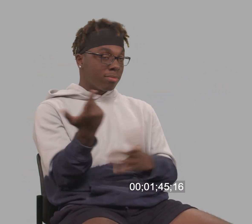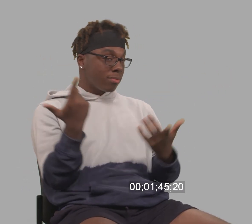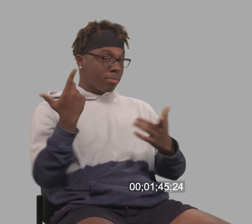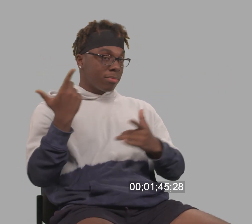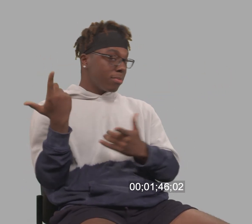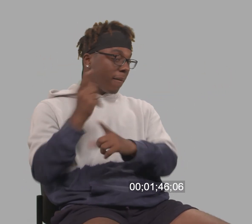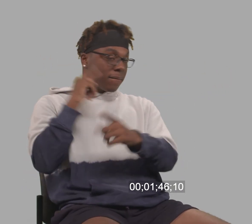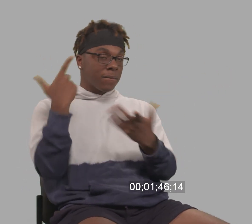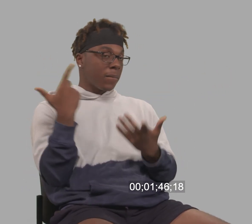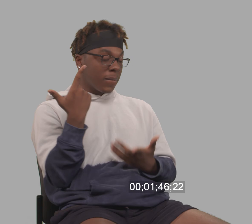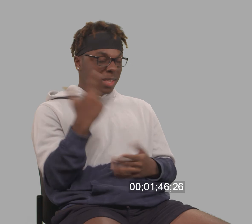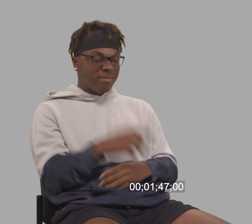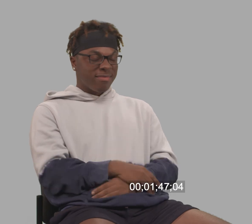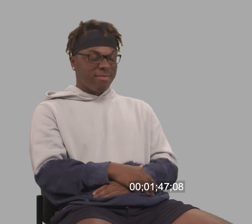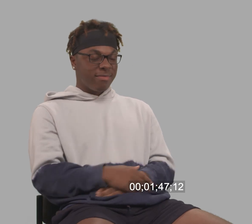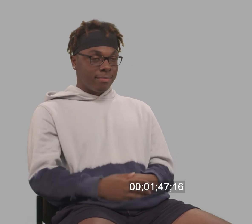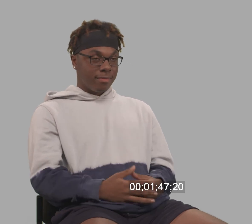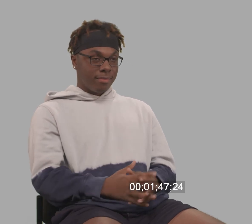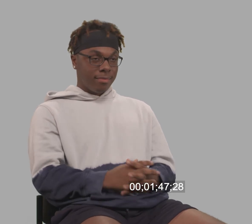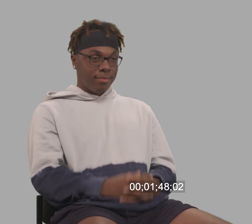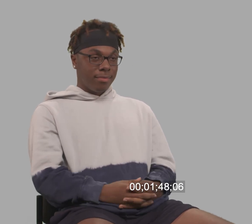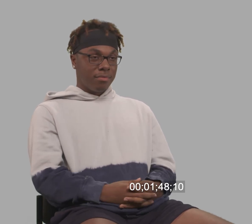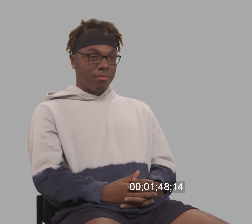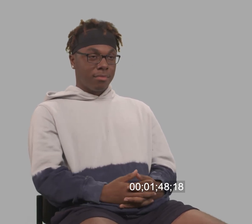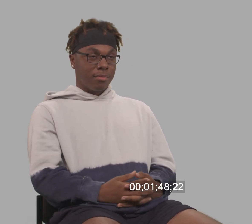And I'm happy to be a part of it. It's nice to be a part of the deaf community here.